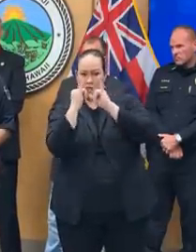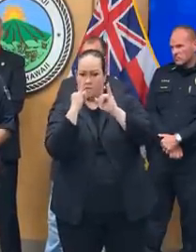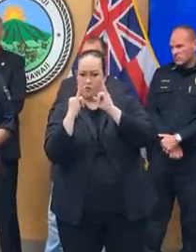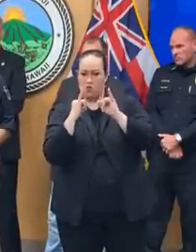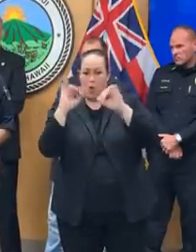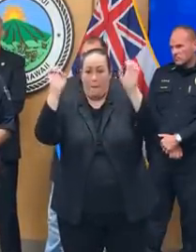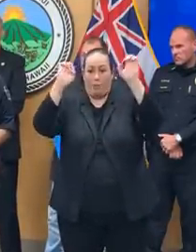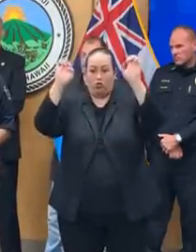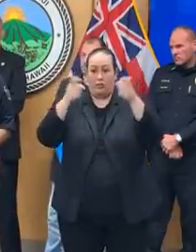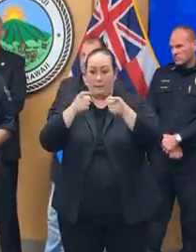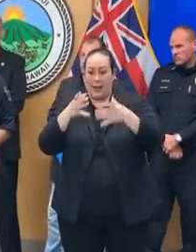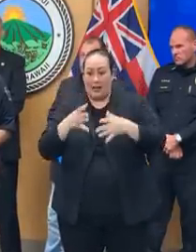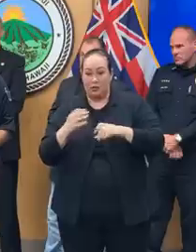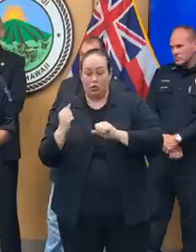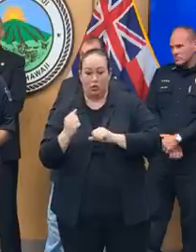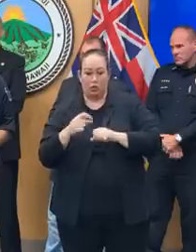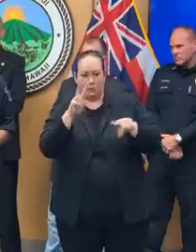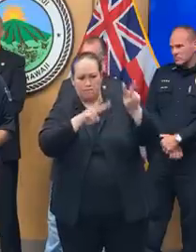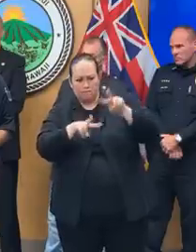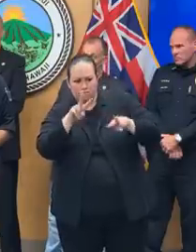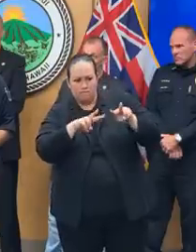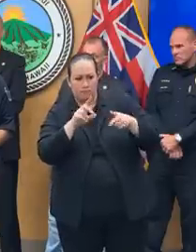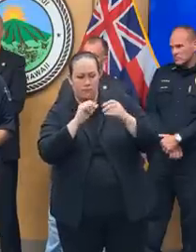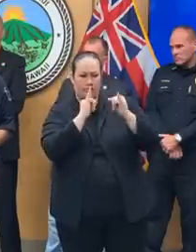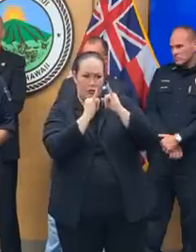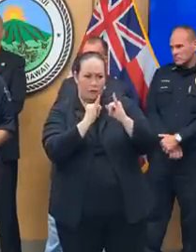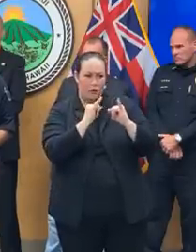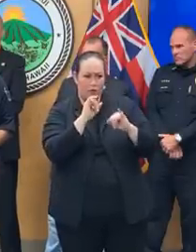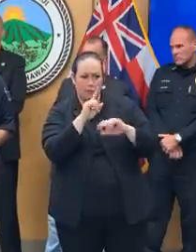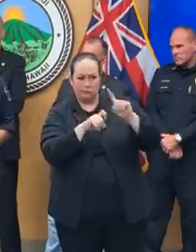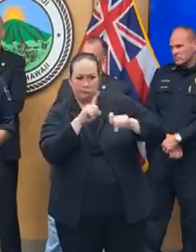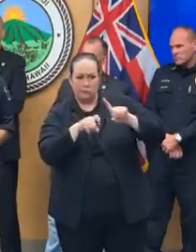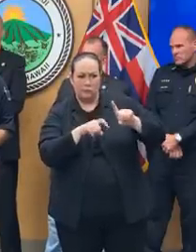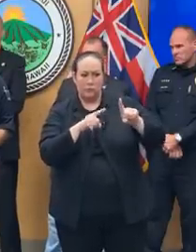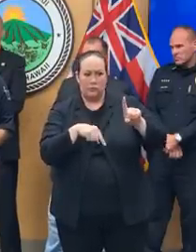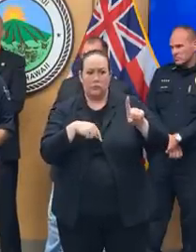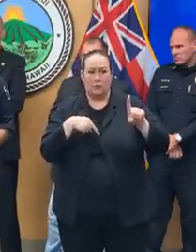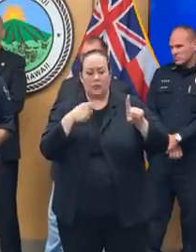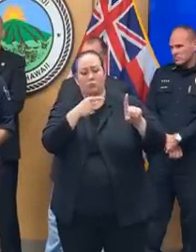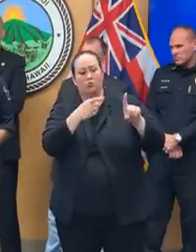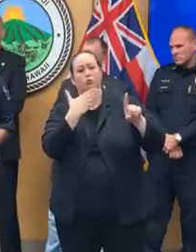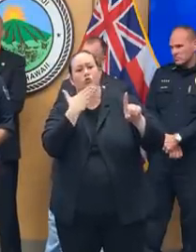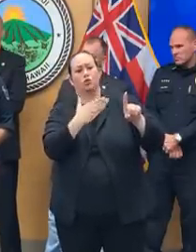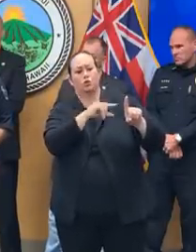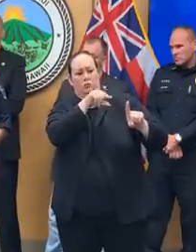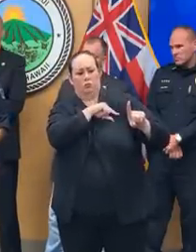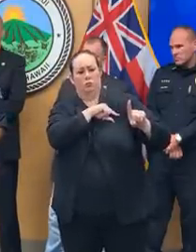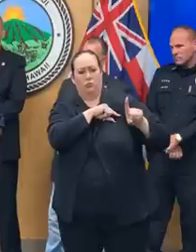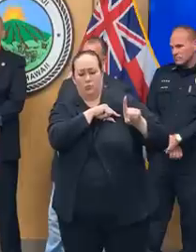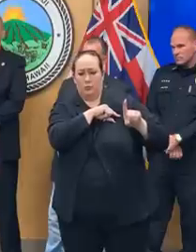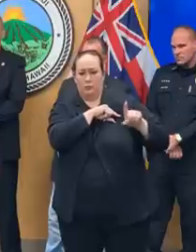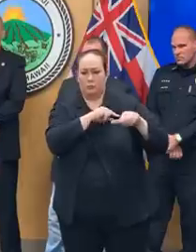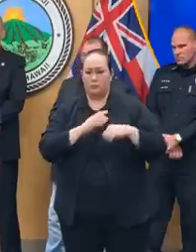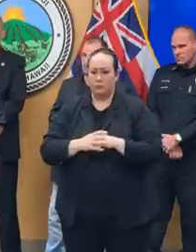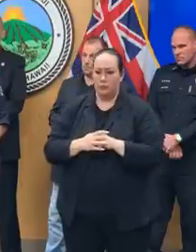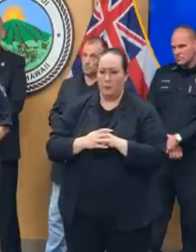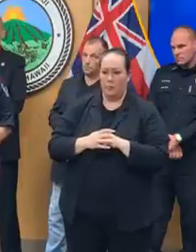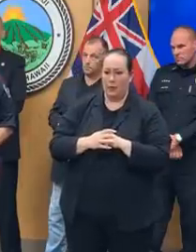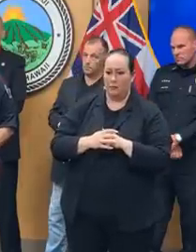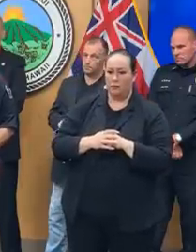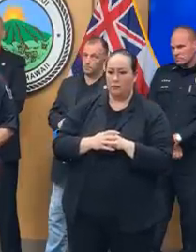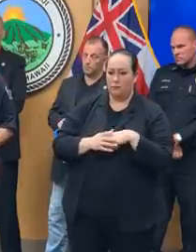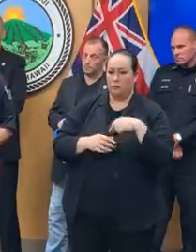managers, and they all deemed me qualified. In fact, I was selected. So that's... Do you regret not